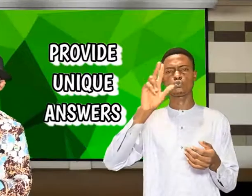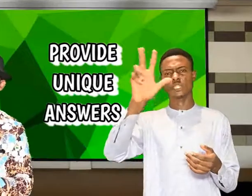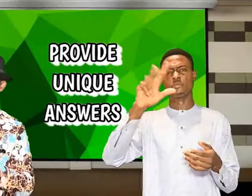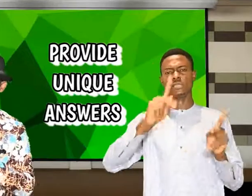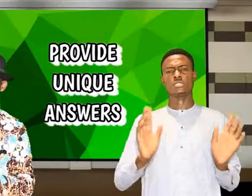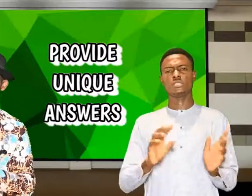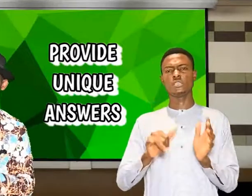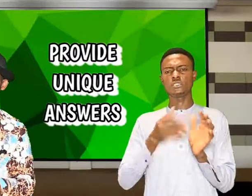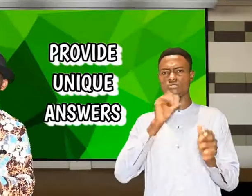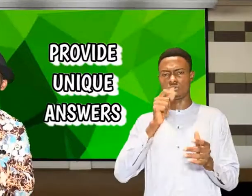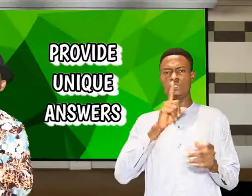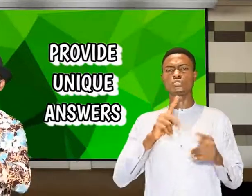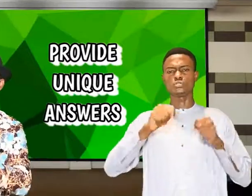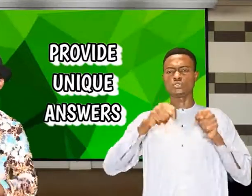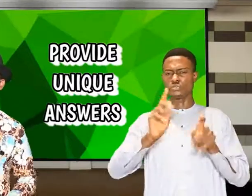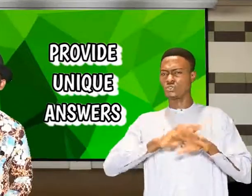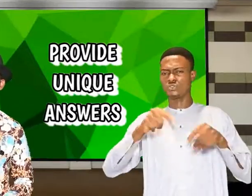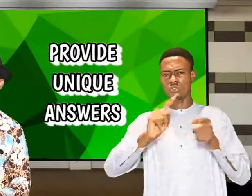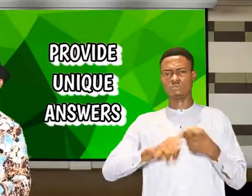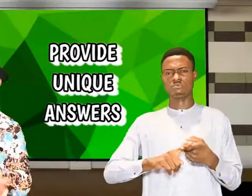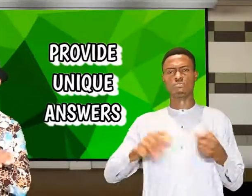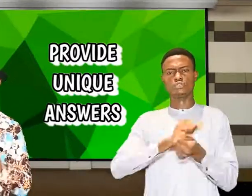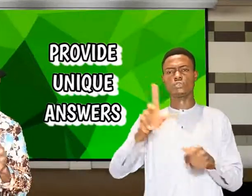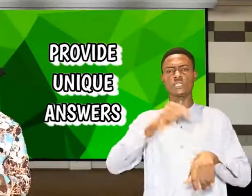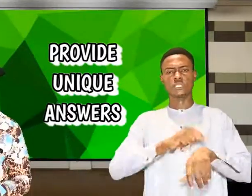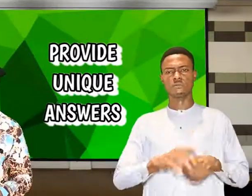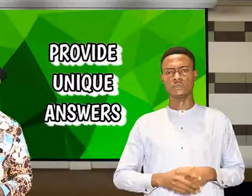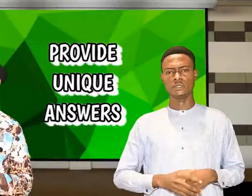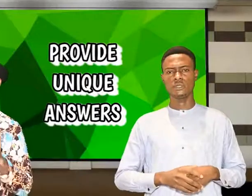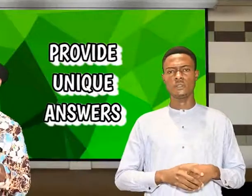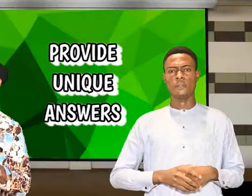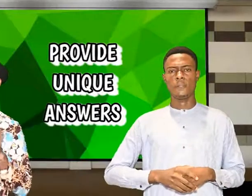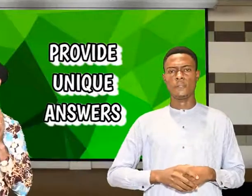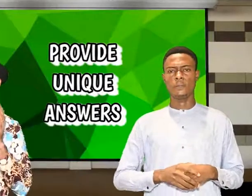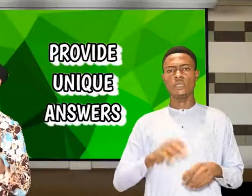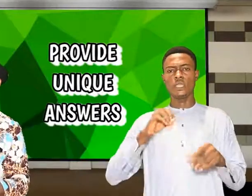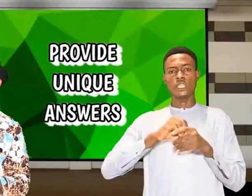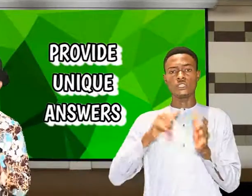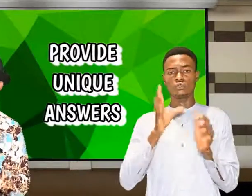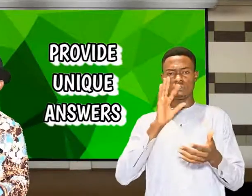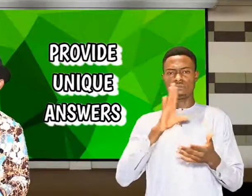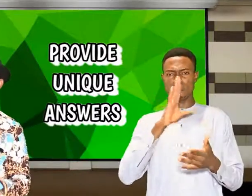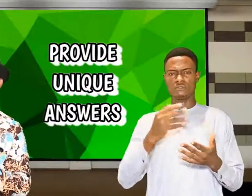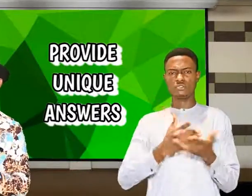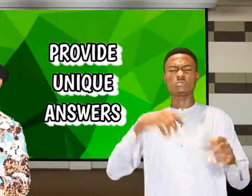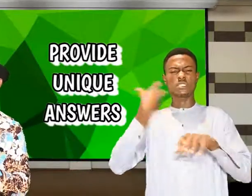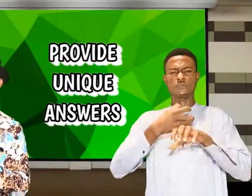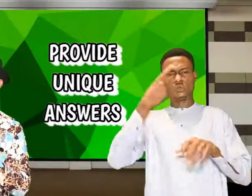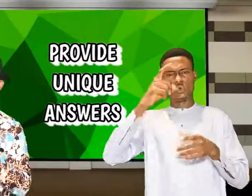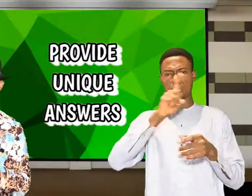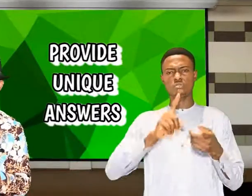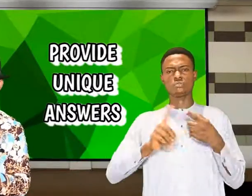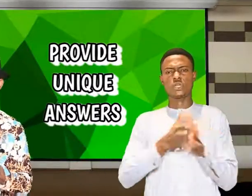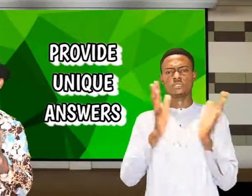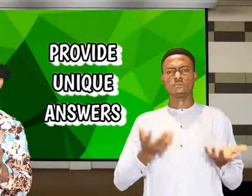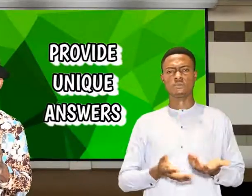is not easy. So don't squander your time. Be direct in your response and avoid equivocation. There will be some difficult questions to which you may not